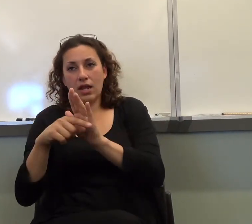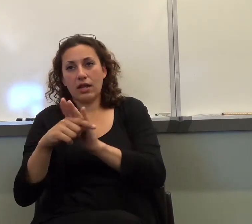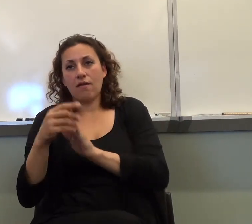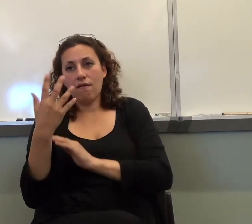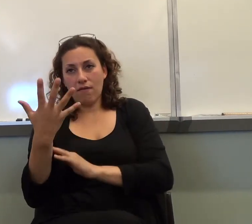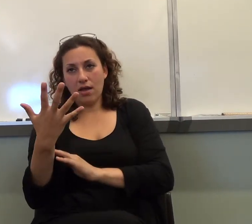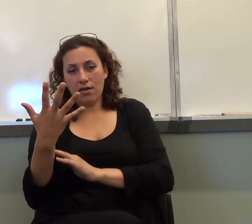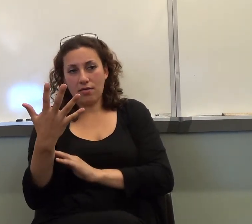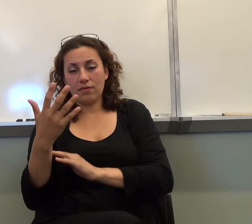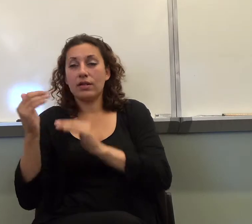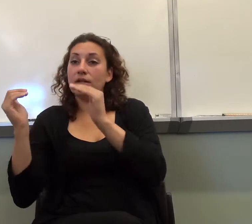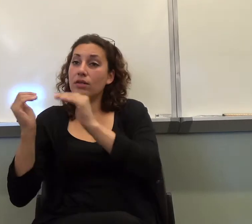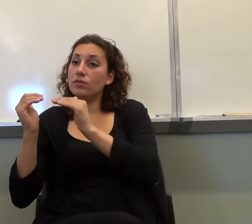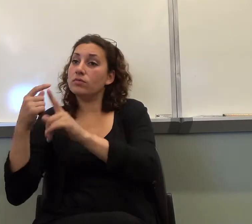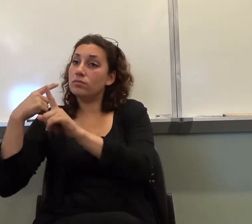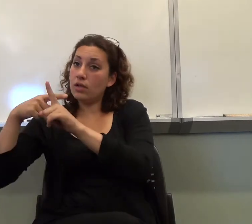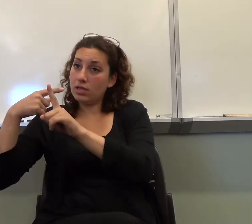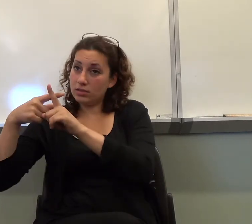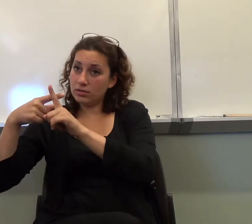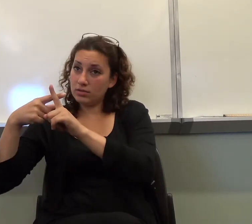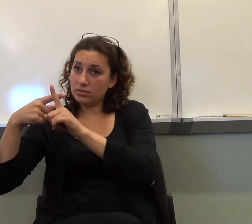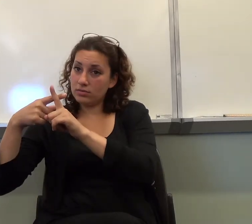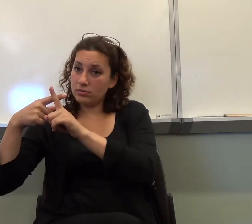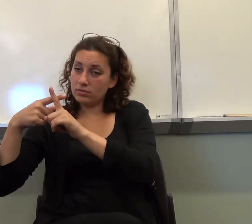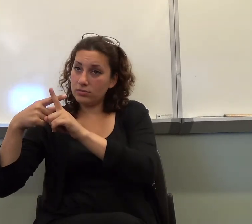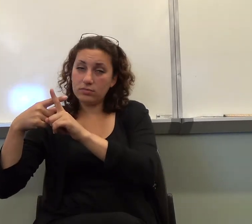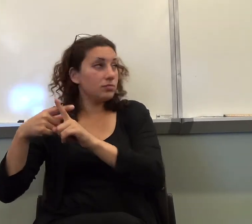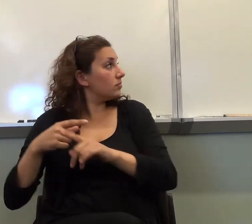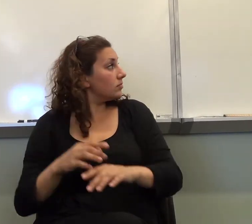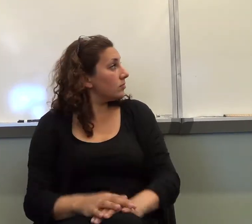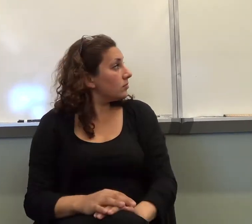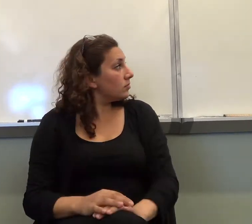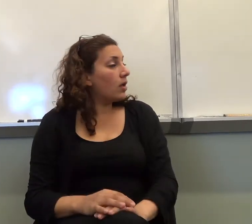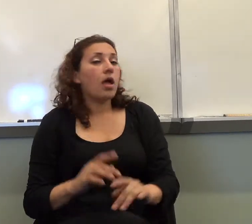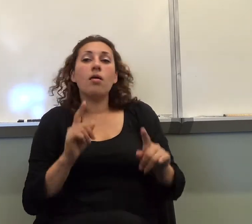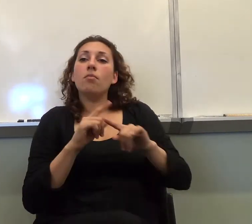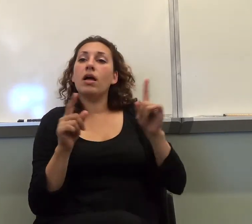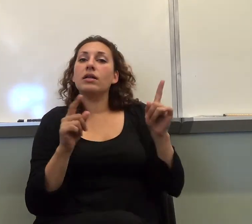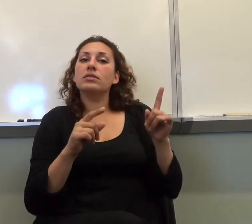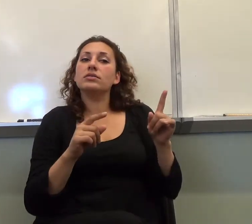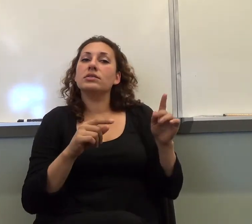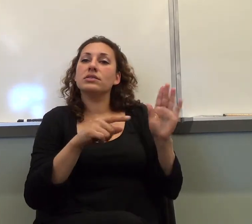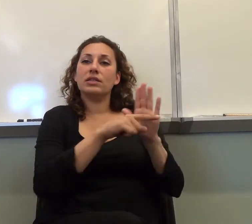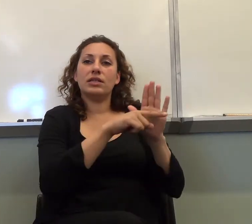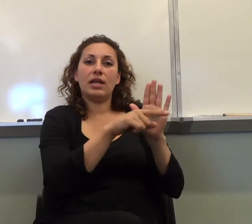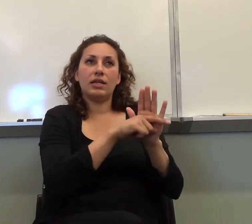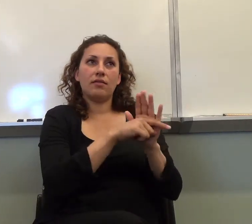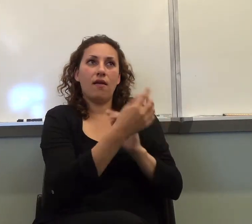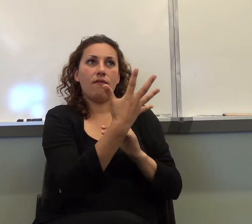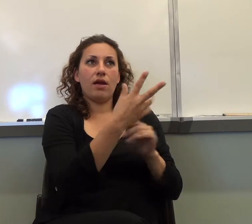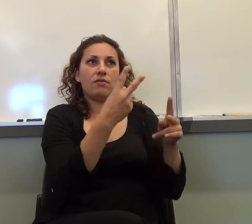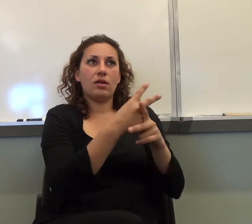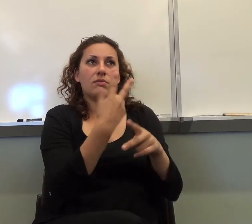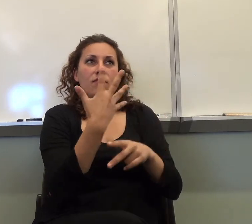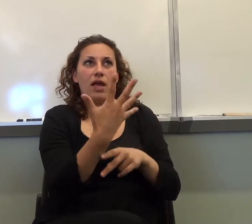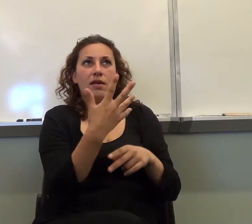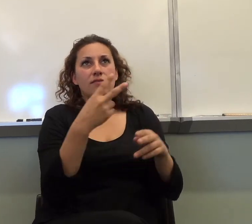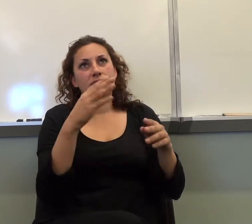multiplied to a positive, and then times another negative gives you a negative. And 5 times 5 is 25, times 5 is